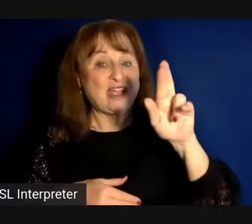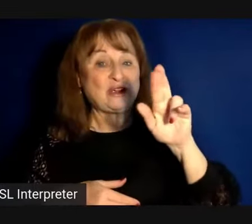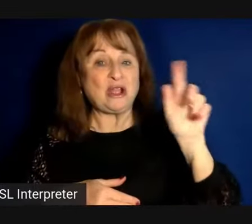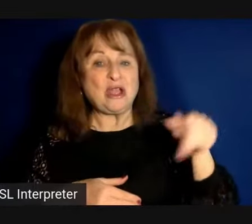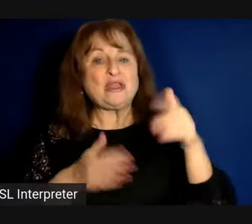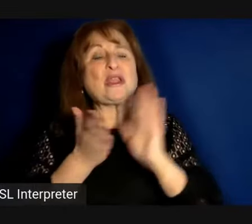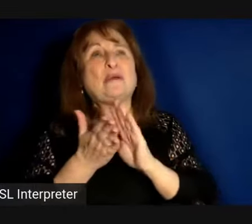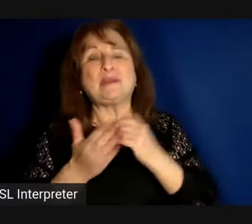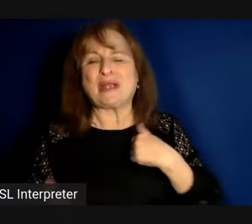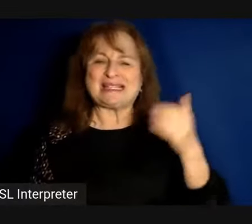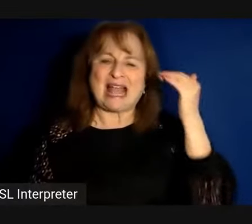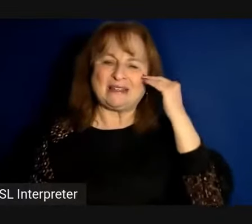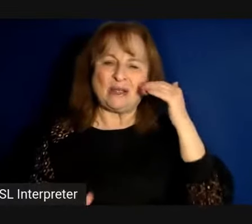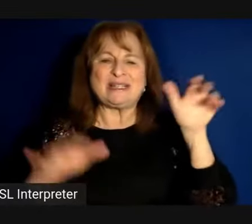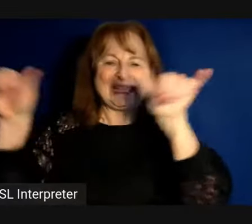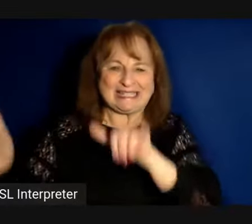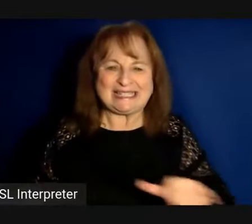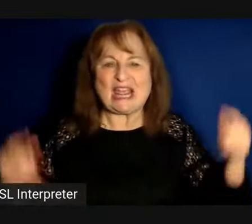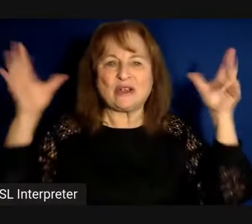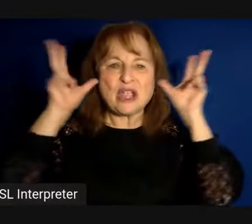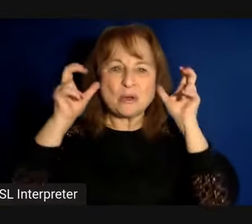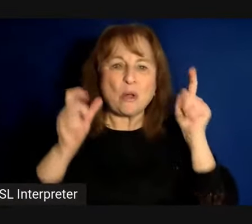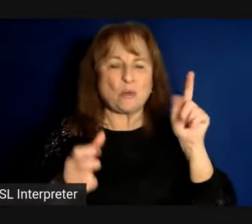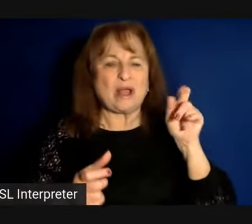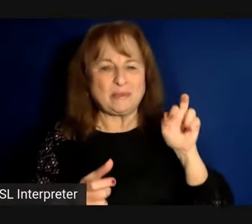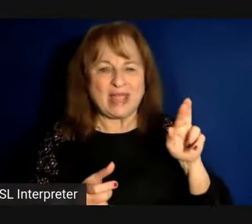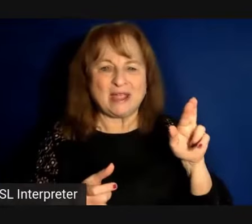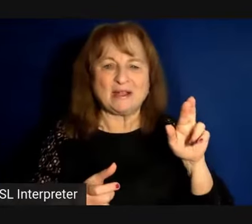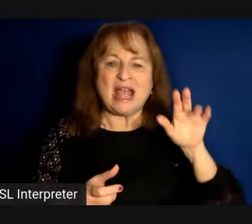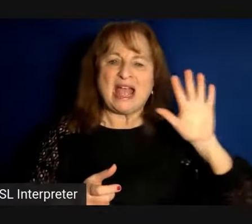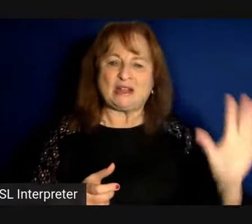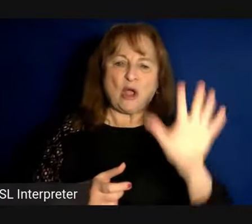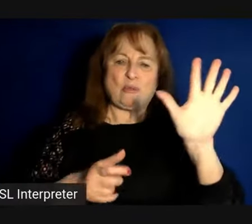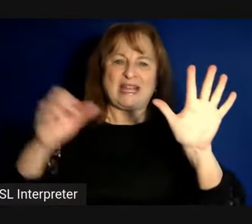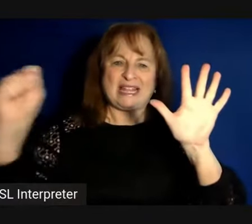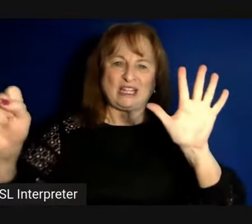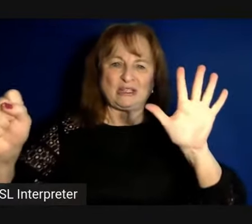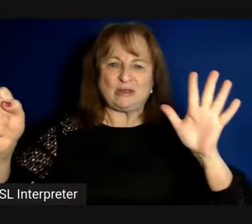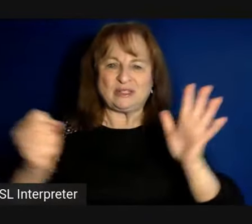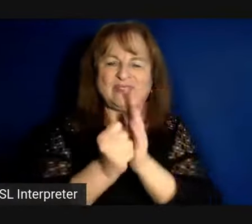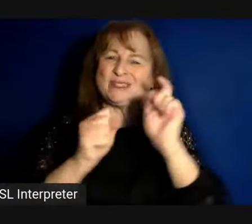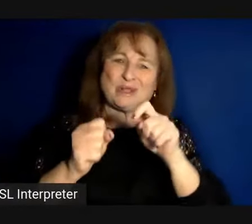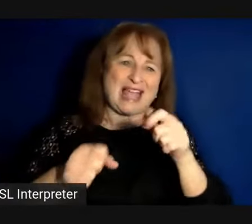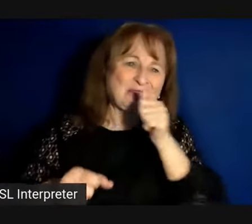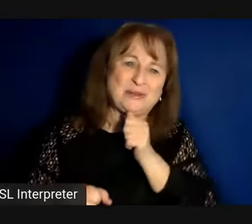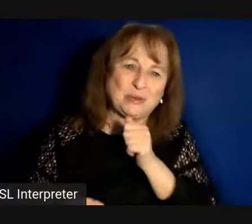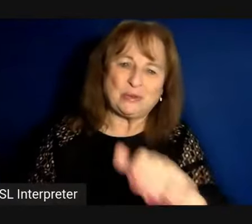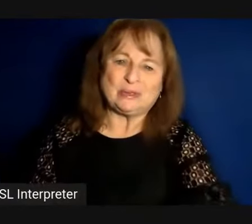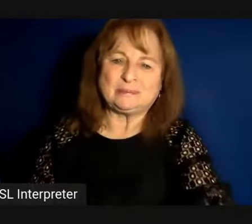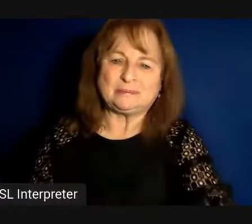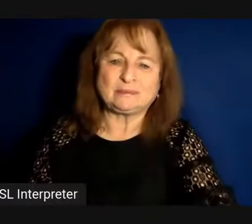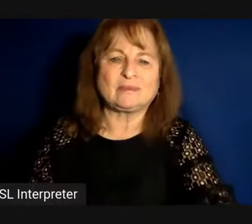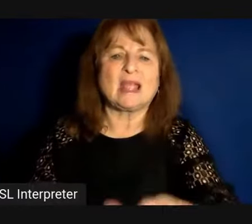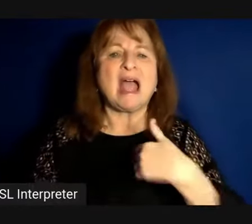praise I know is in stereo one pair an open hand and closed fist will have to do I made a